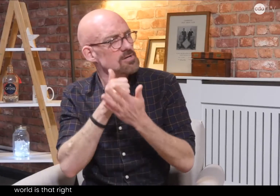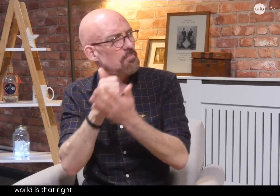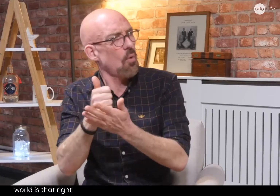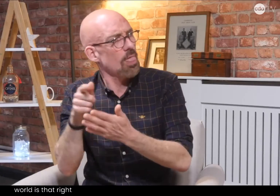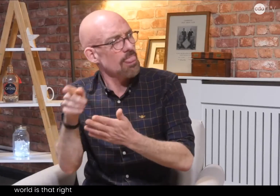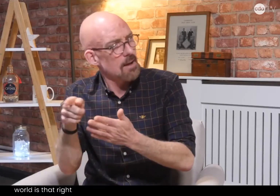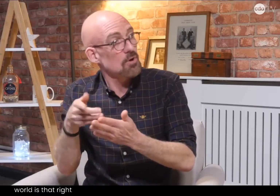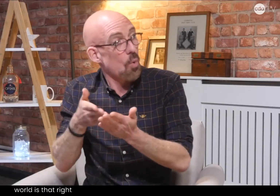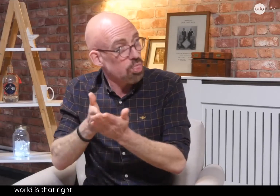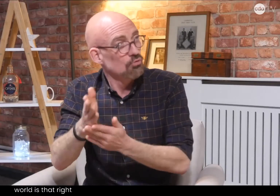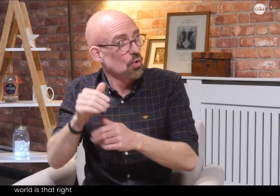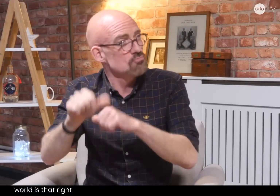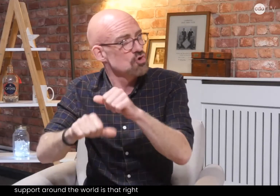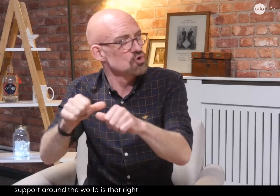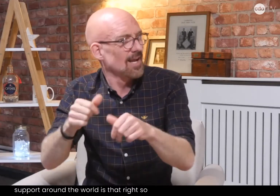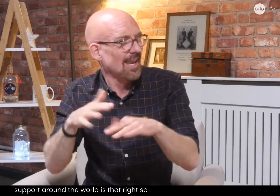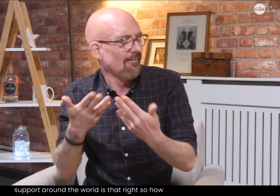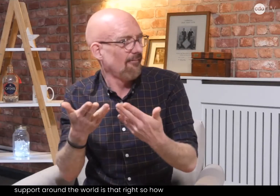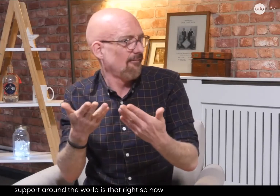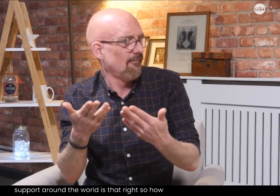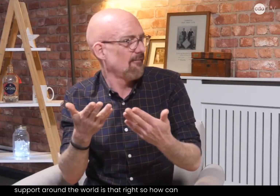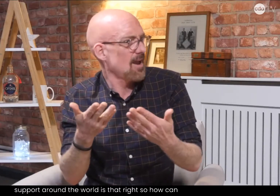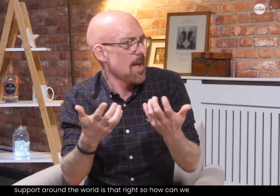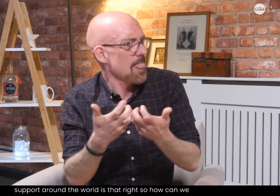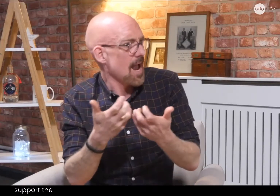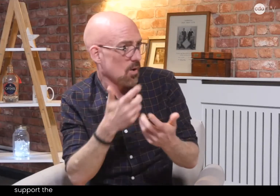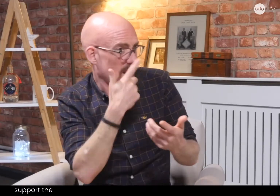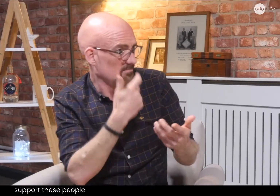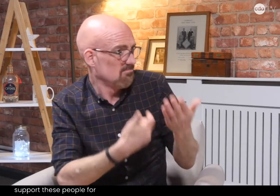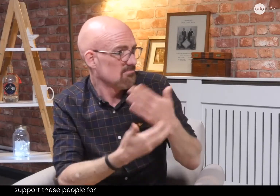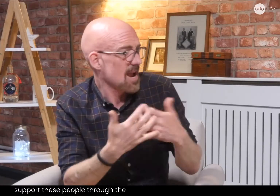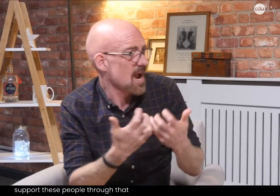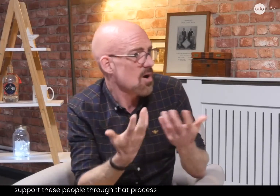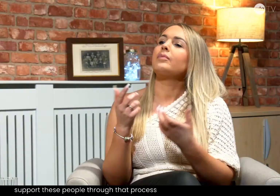So how can we support these people through that process if there's not that law in place?